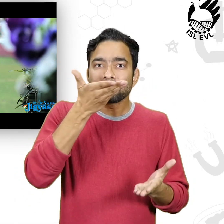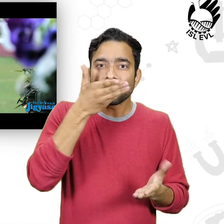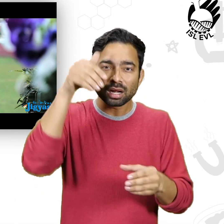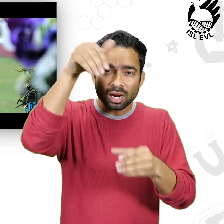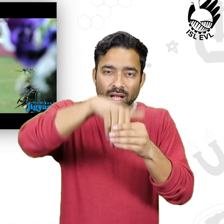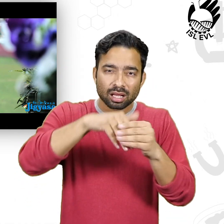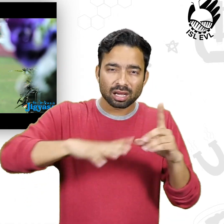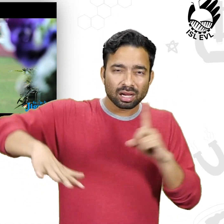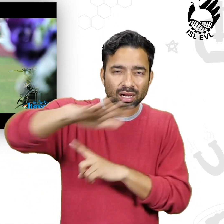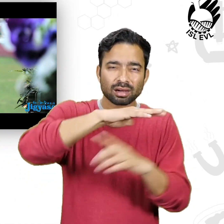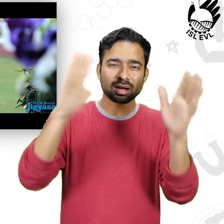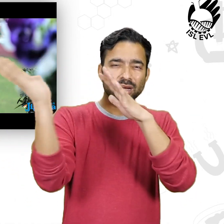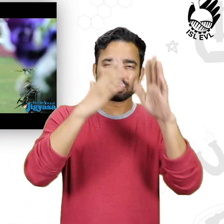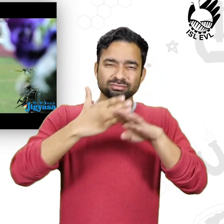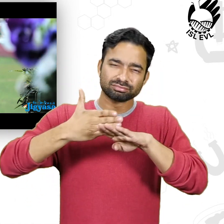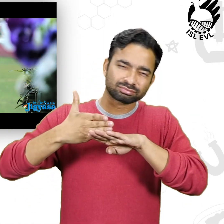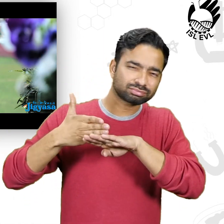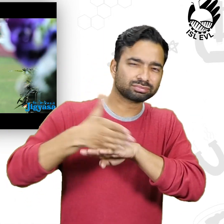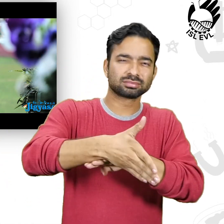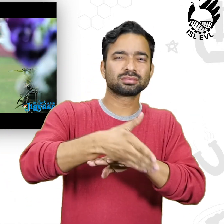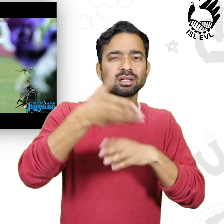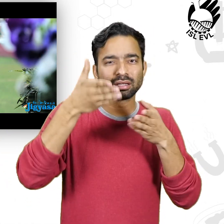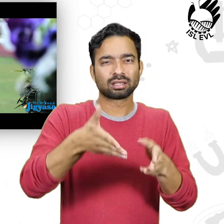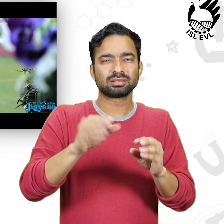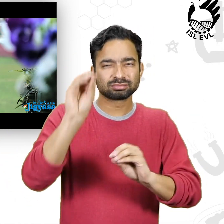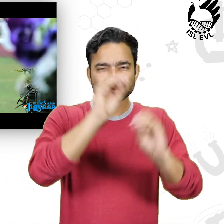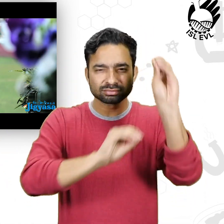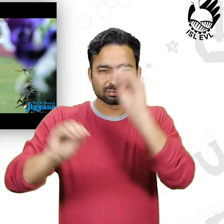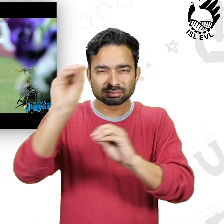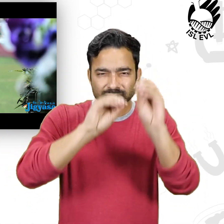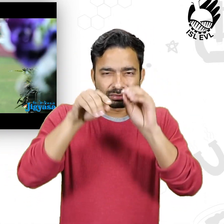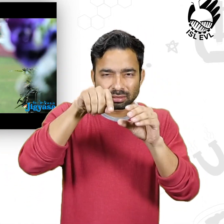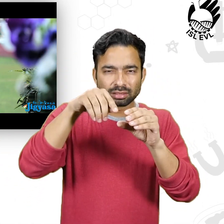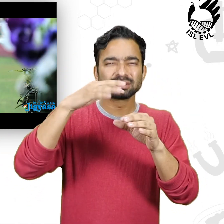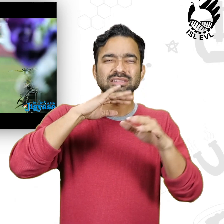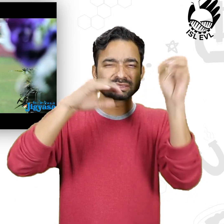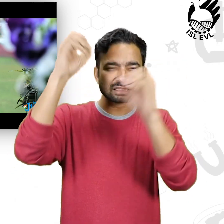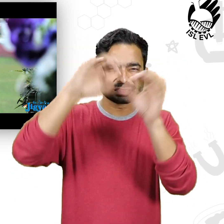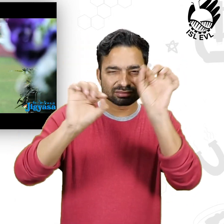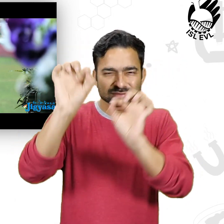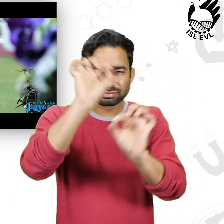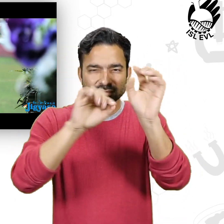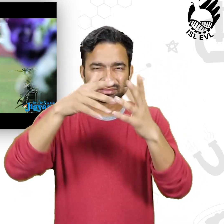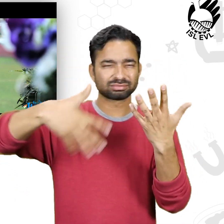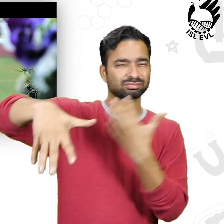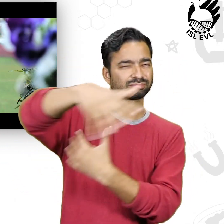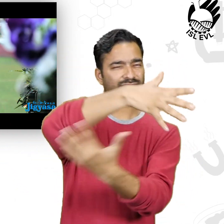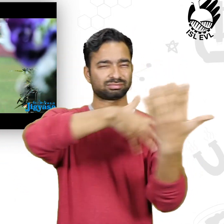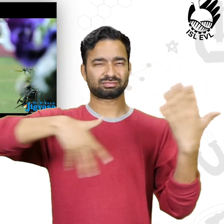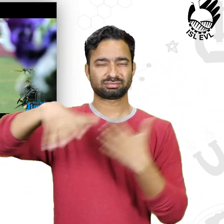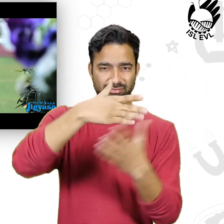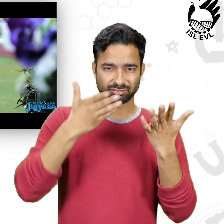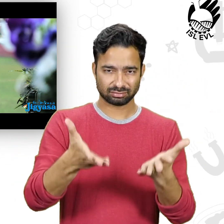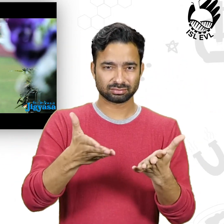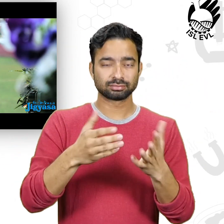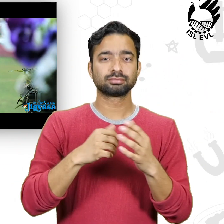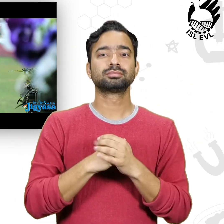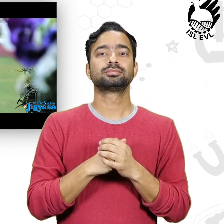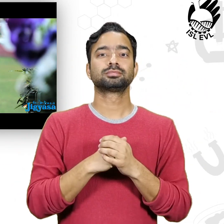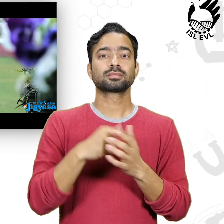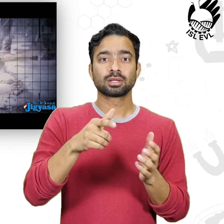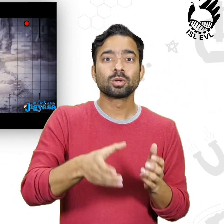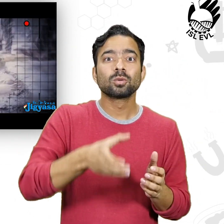we are aware that it is constantly getting polluted by dangerous chemical and biological